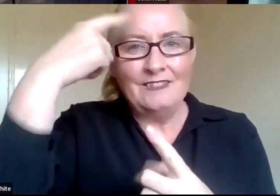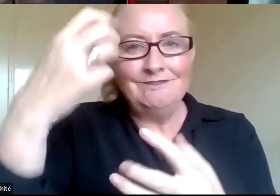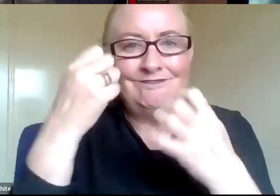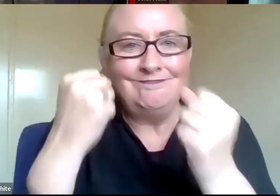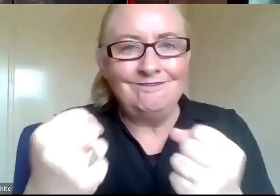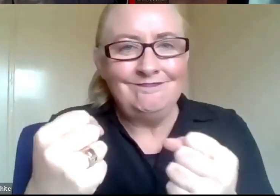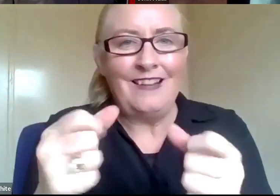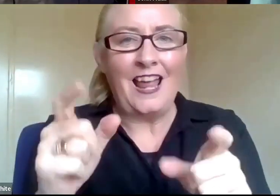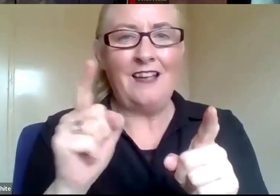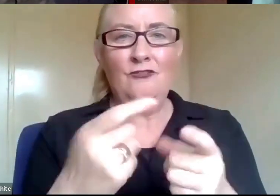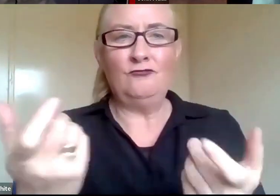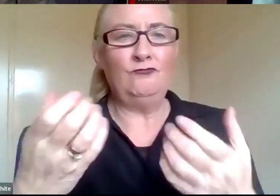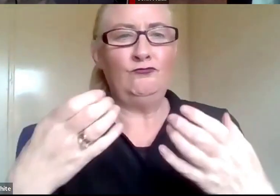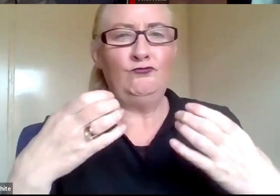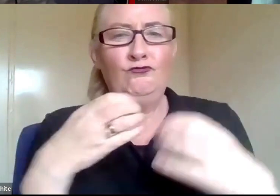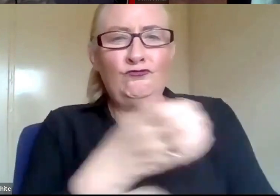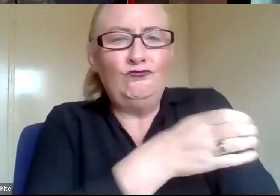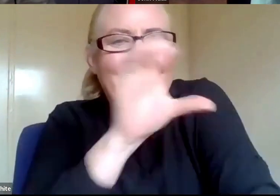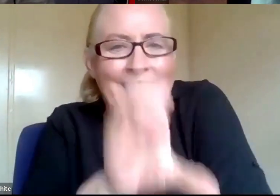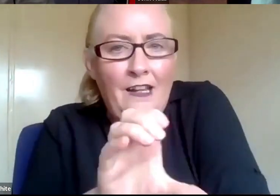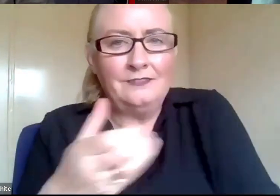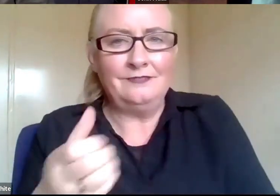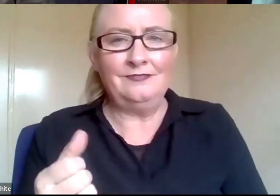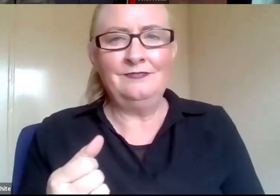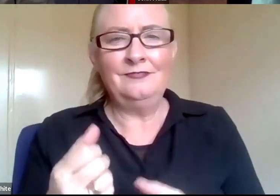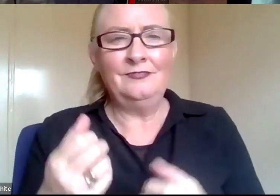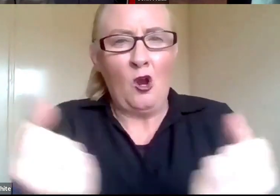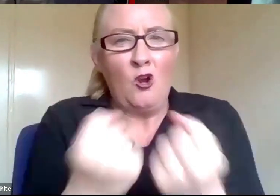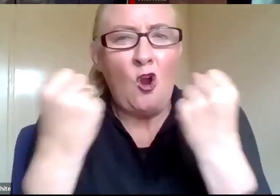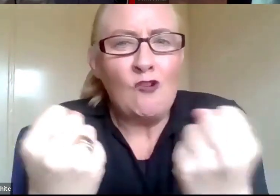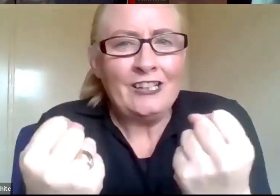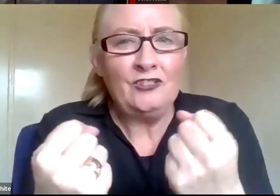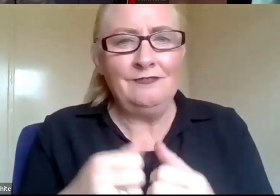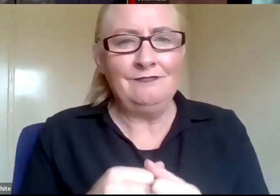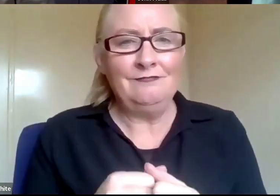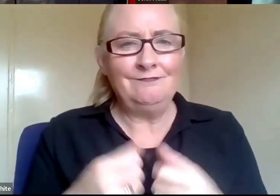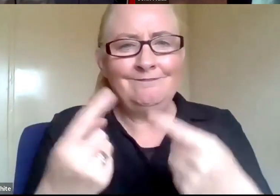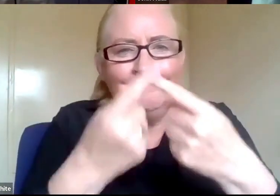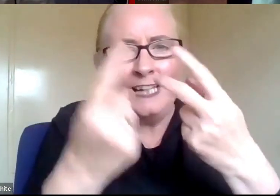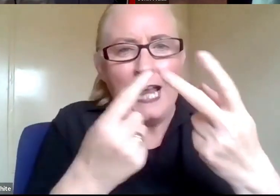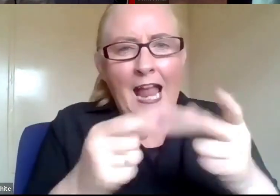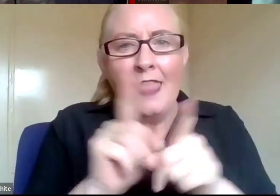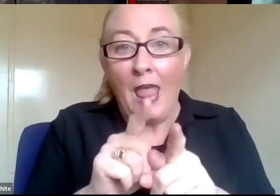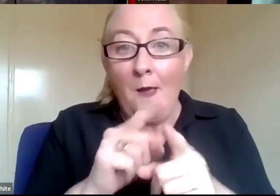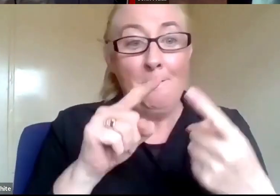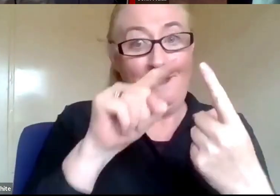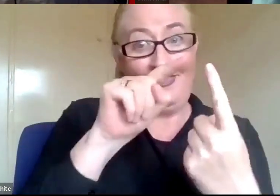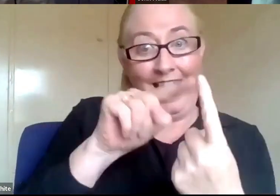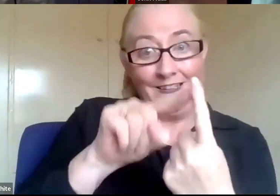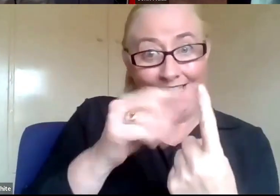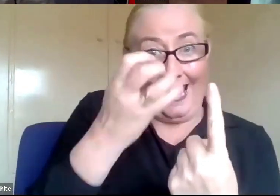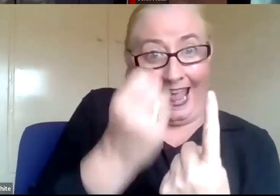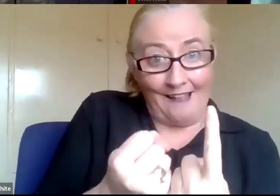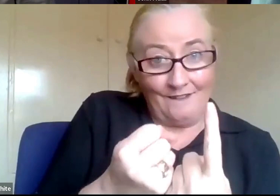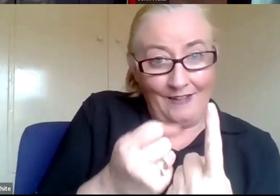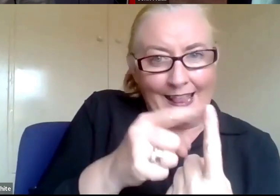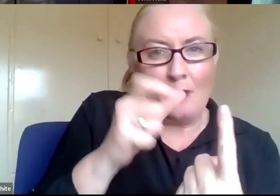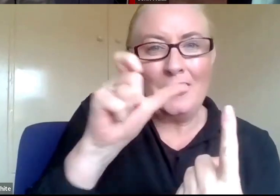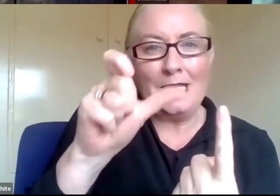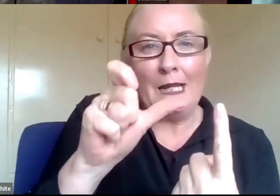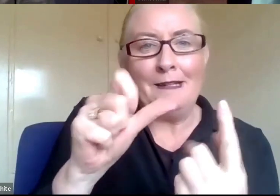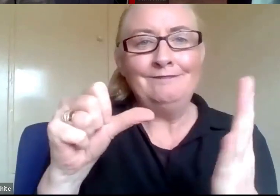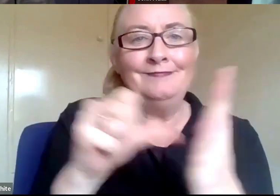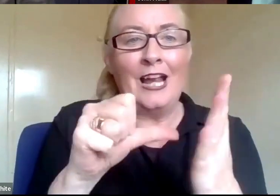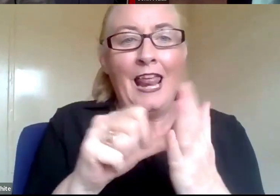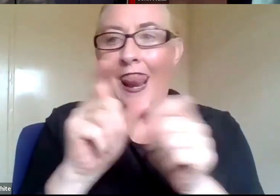particular approach, called the qualities approach, was that when people looked at it, psychologists looked at